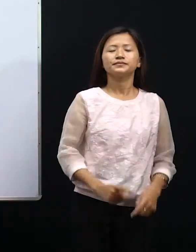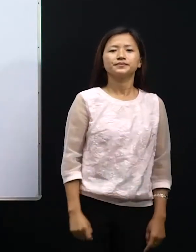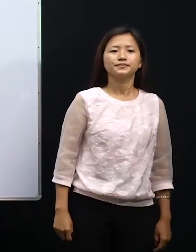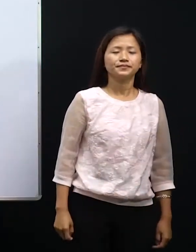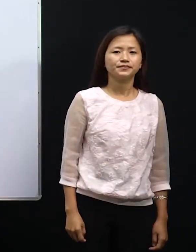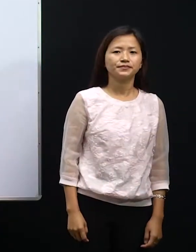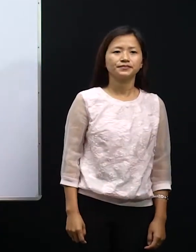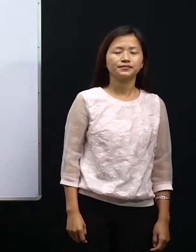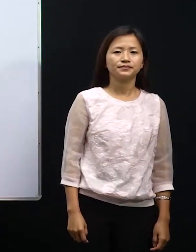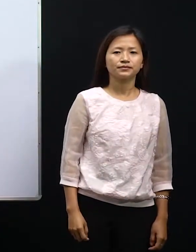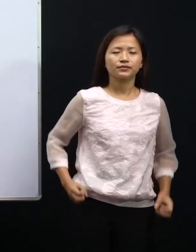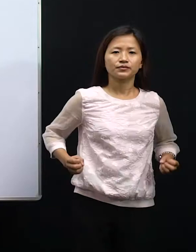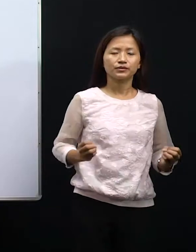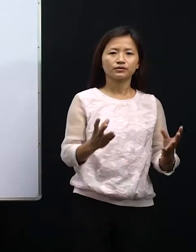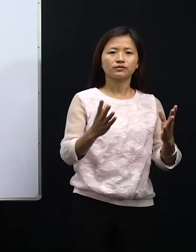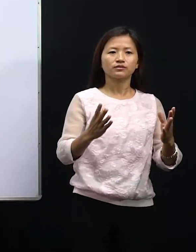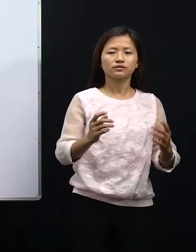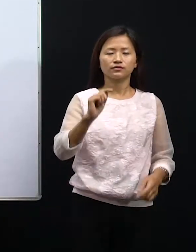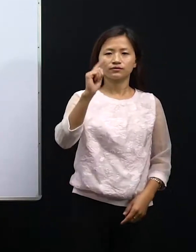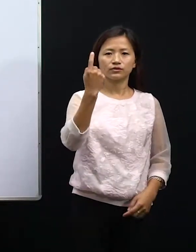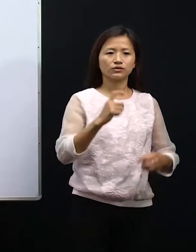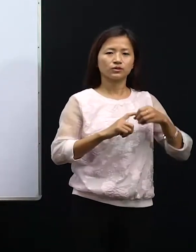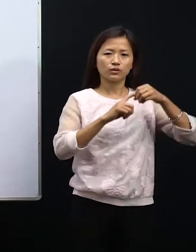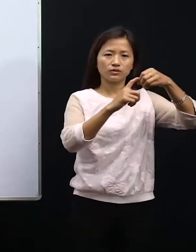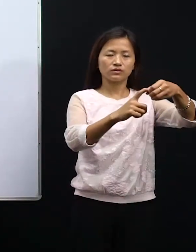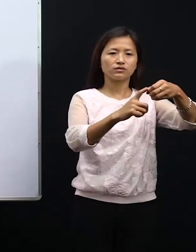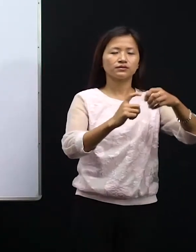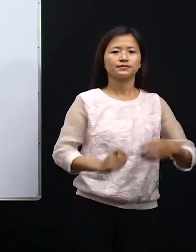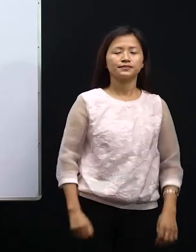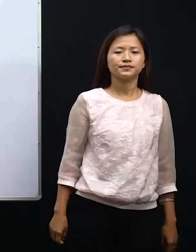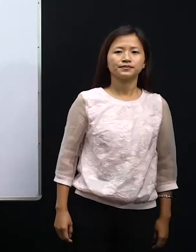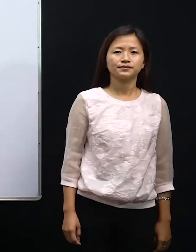9.1. To begin with, let's start with the first question.